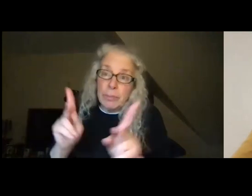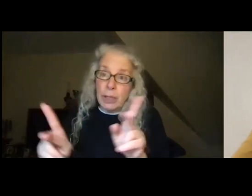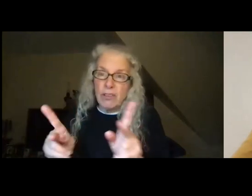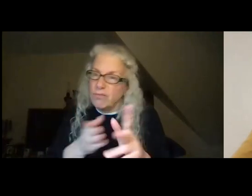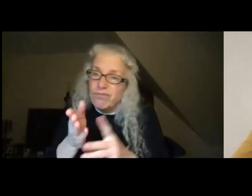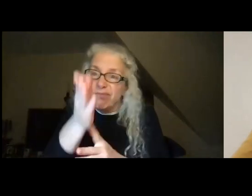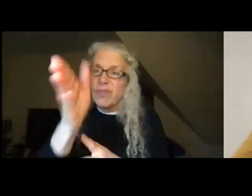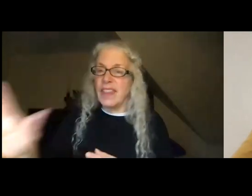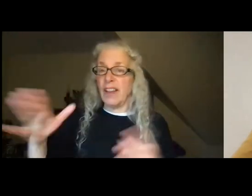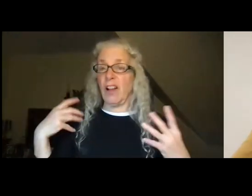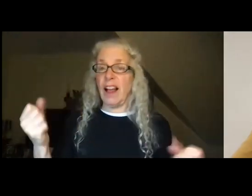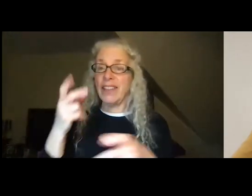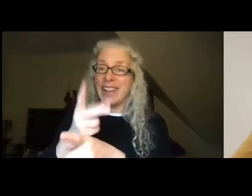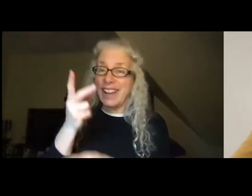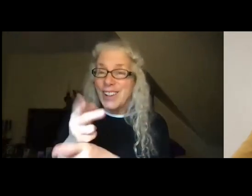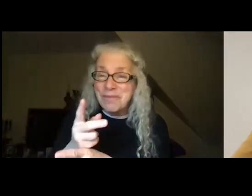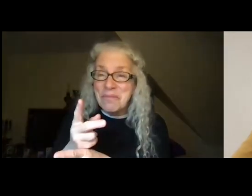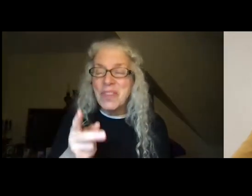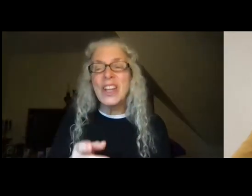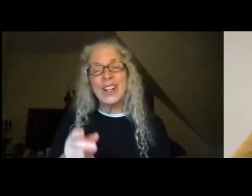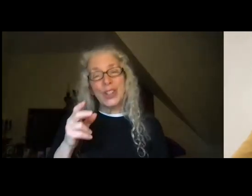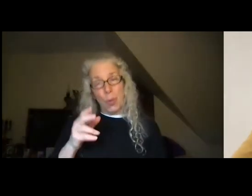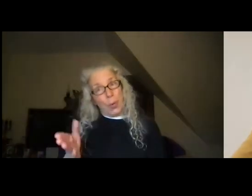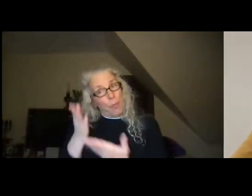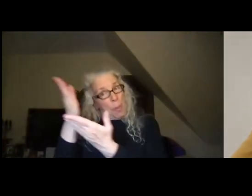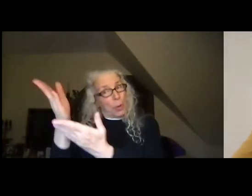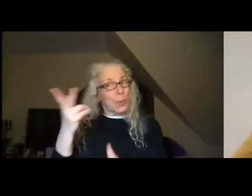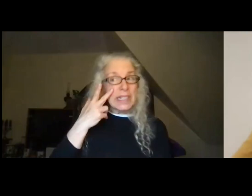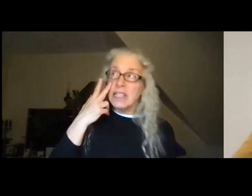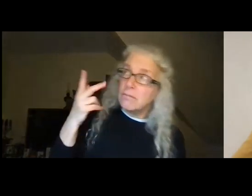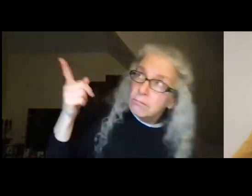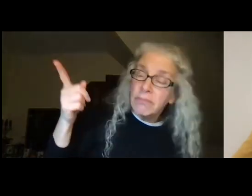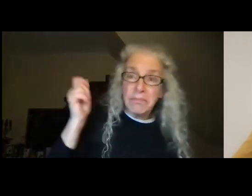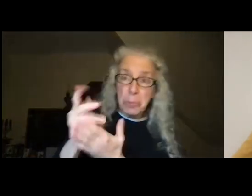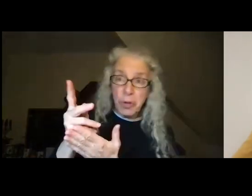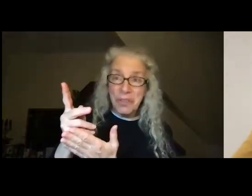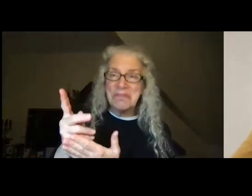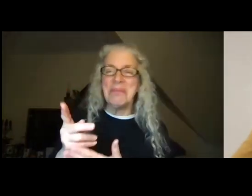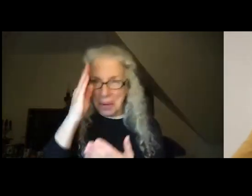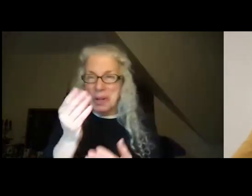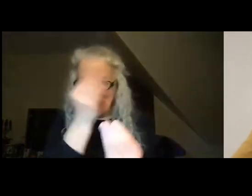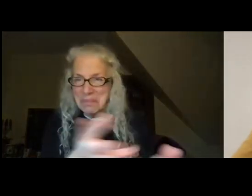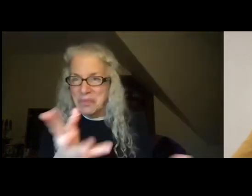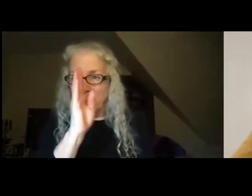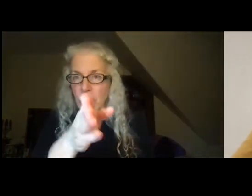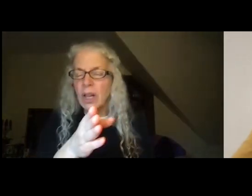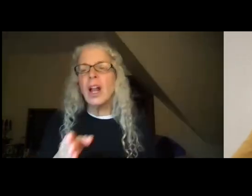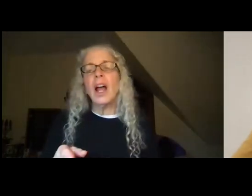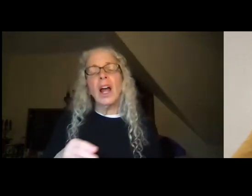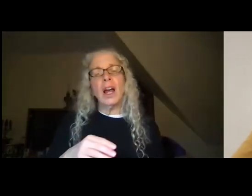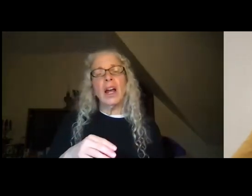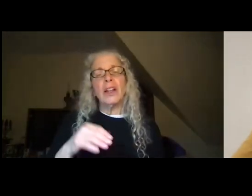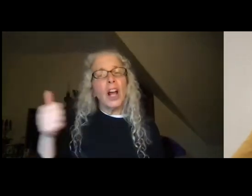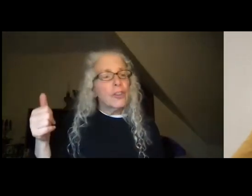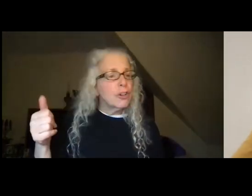keep you posted on how we fare with that. And Other than that, most of our work will be on the